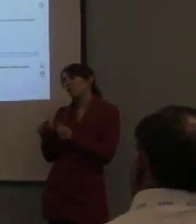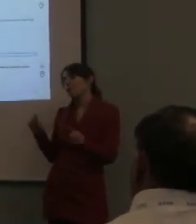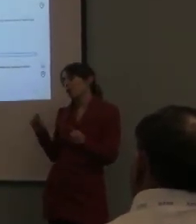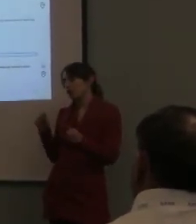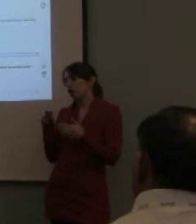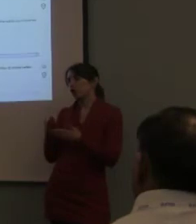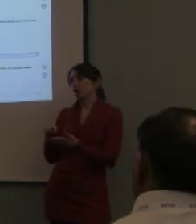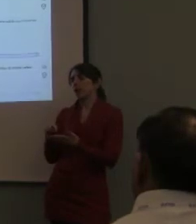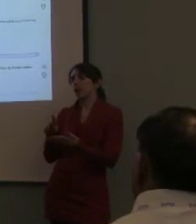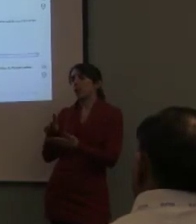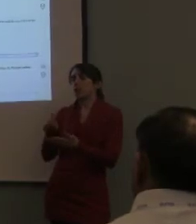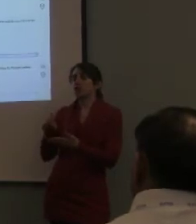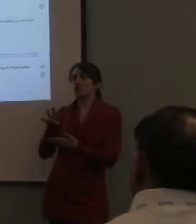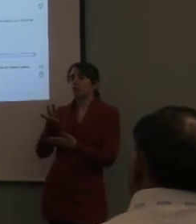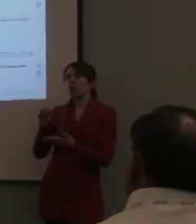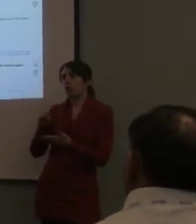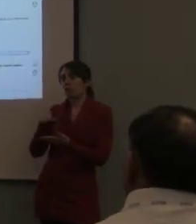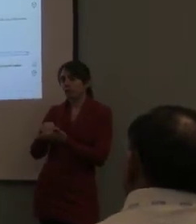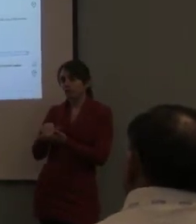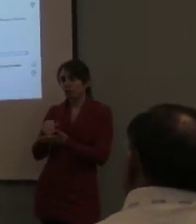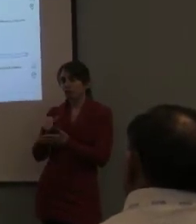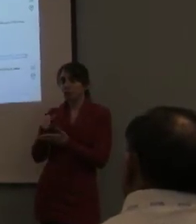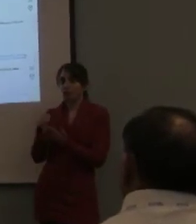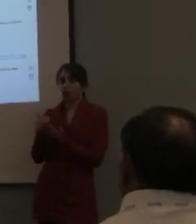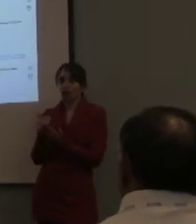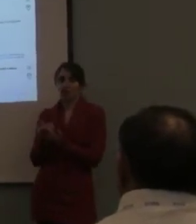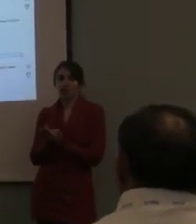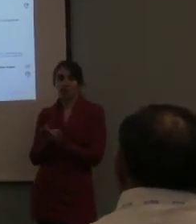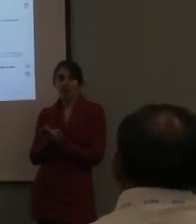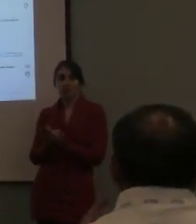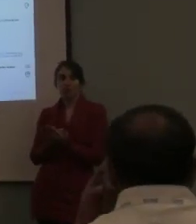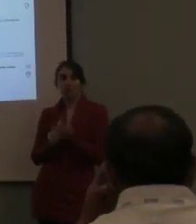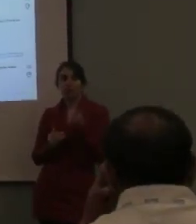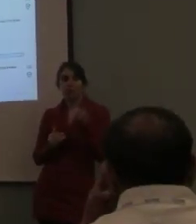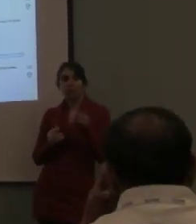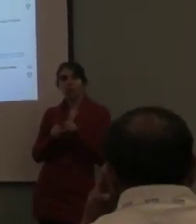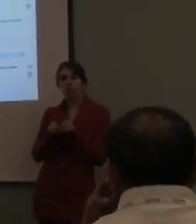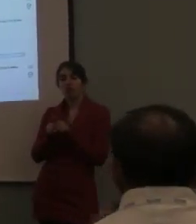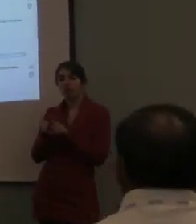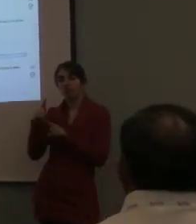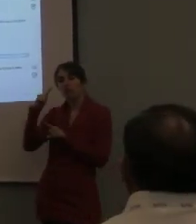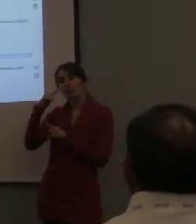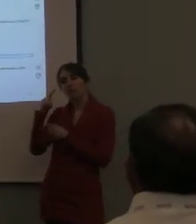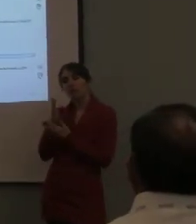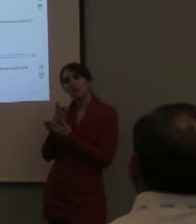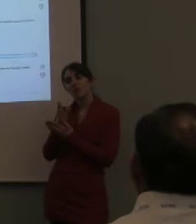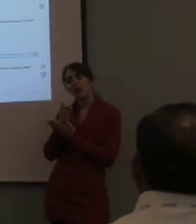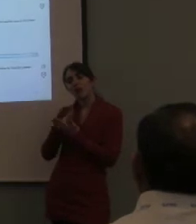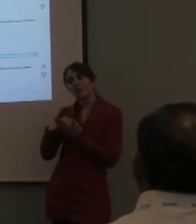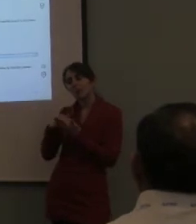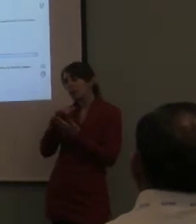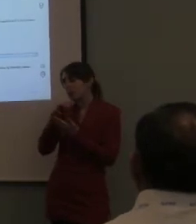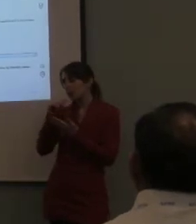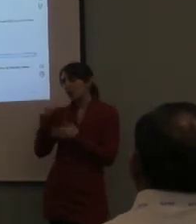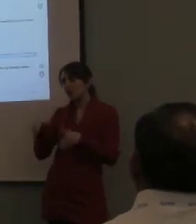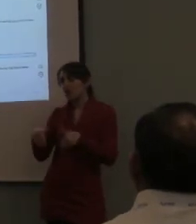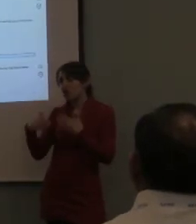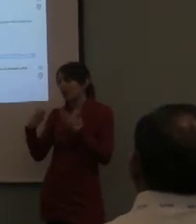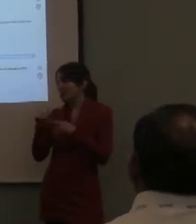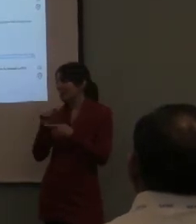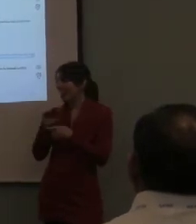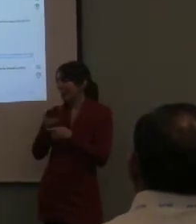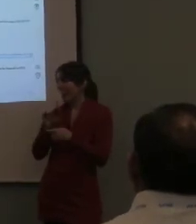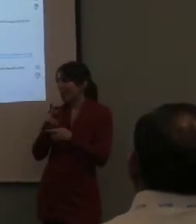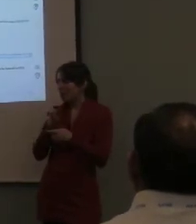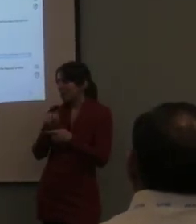140,000 records. Right. And also, I think that there's an aspect that we didn't address that Amazon doesn't do, even